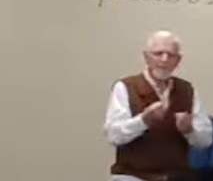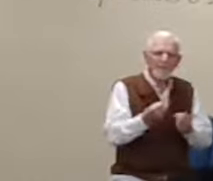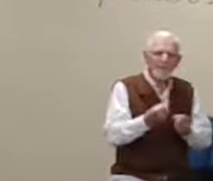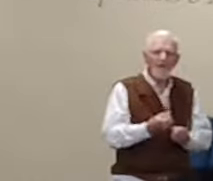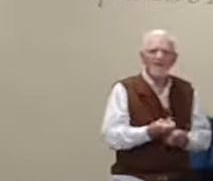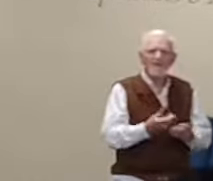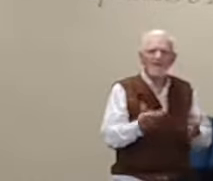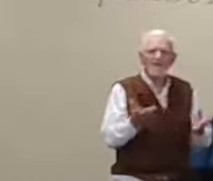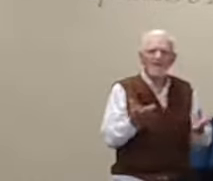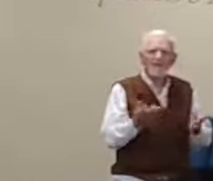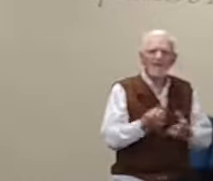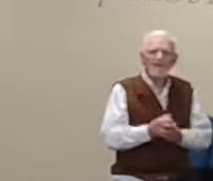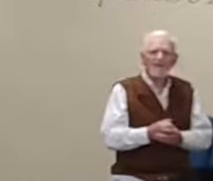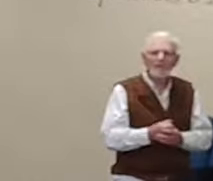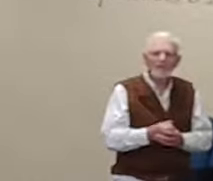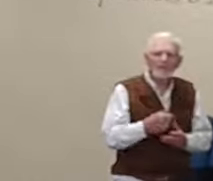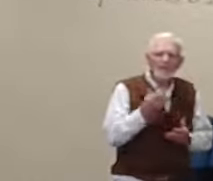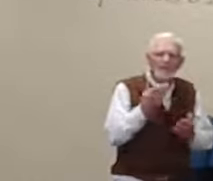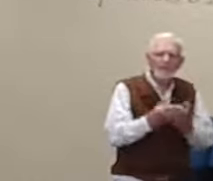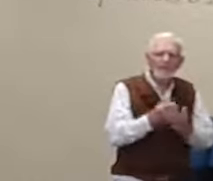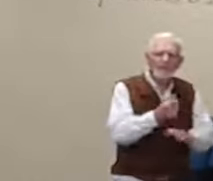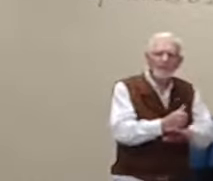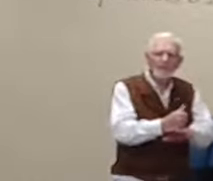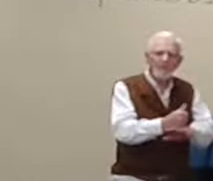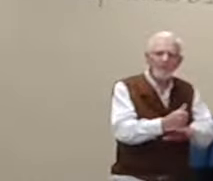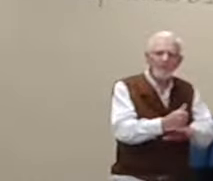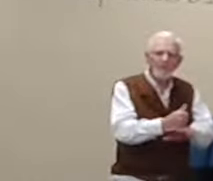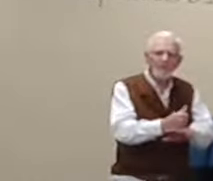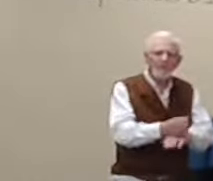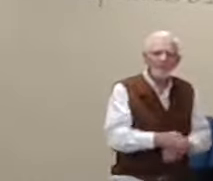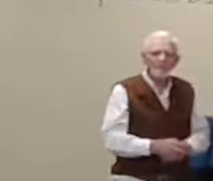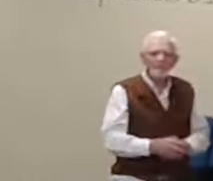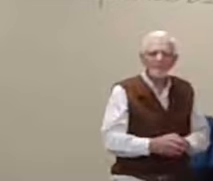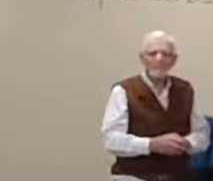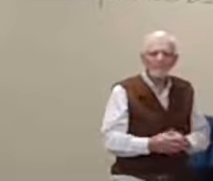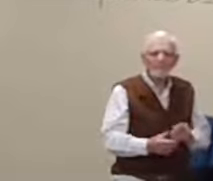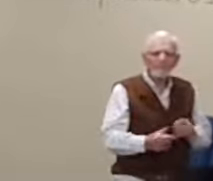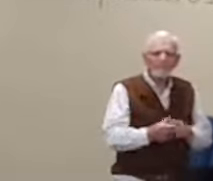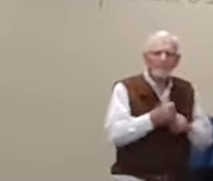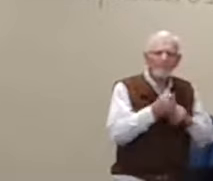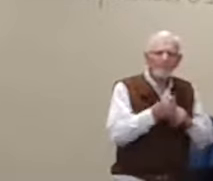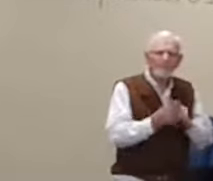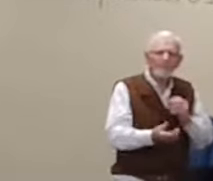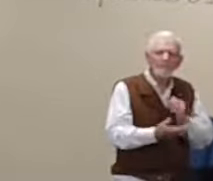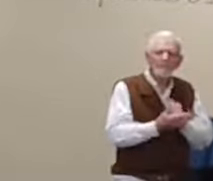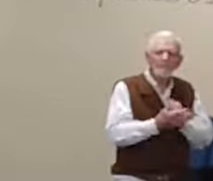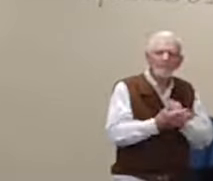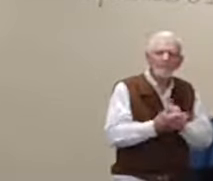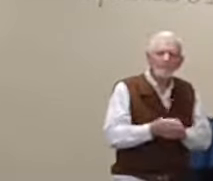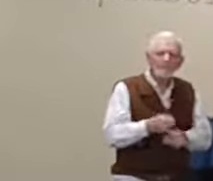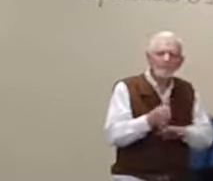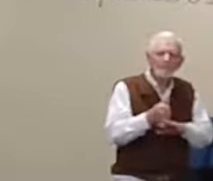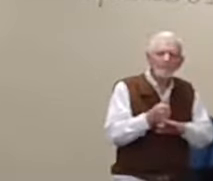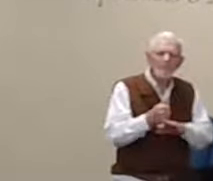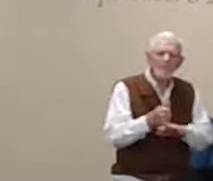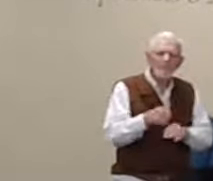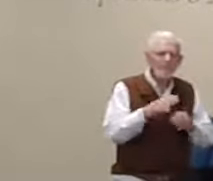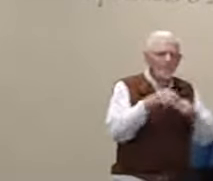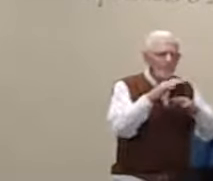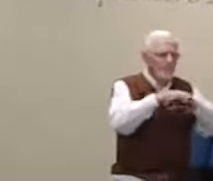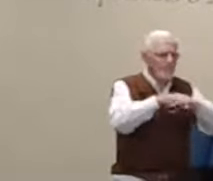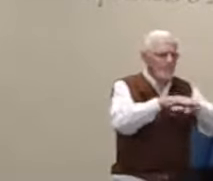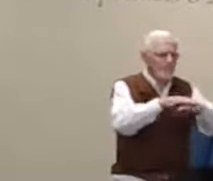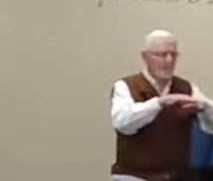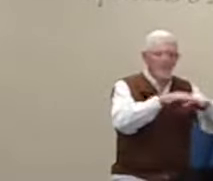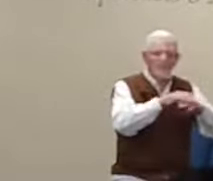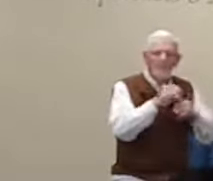cracks. You got a really good foundation. You just need to patch a couple corners here and there and get some rebar set so you can build on top of that and get your walls and get out of